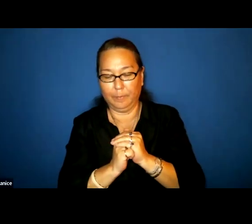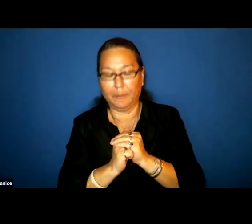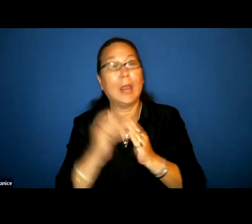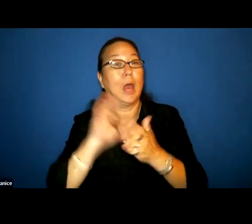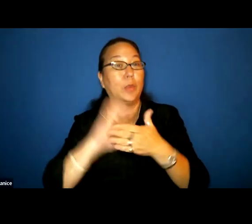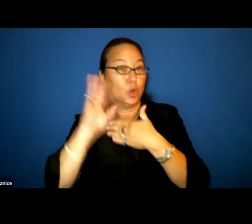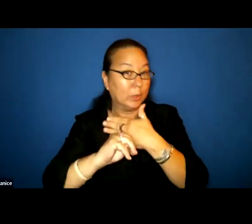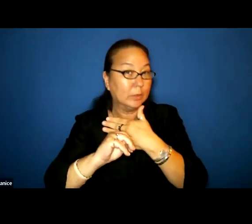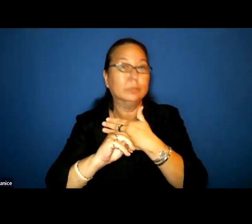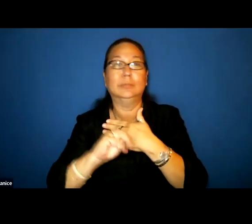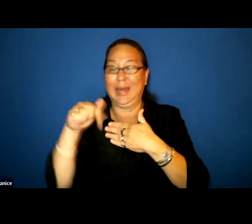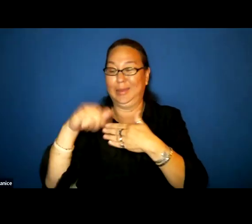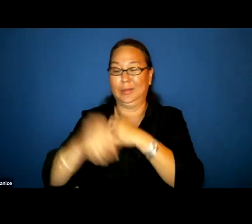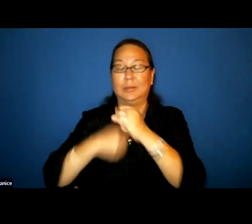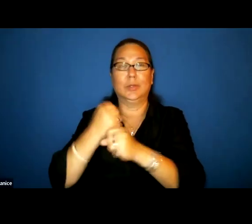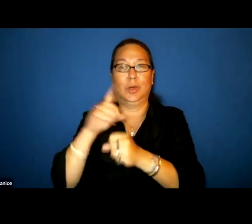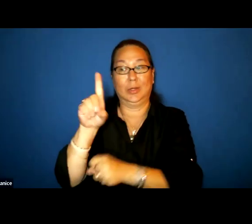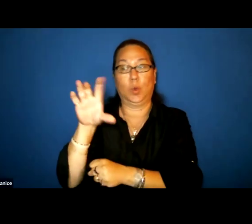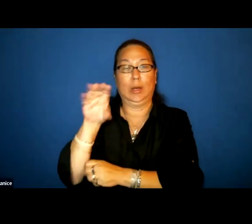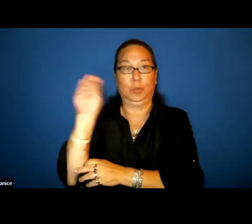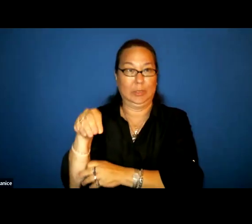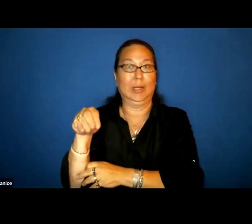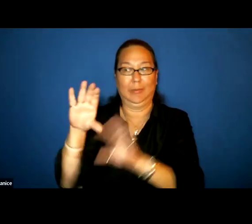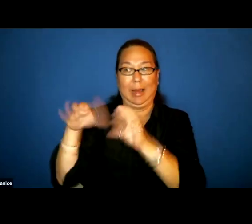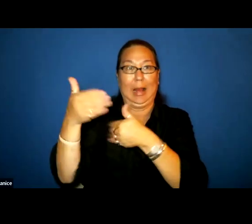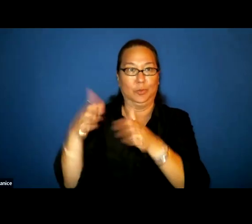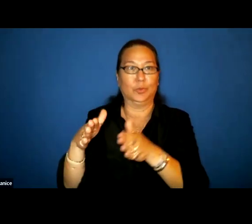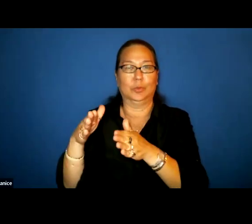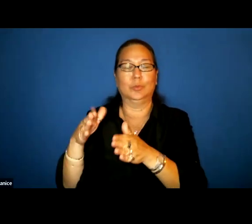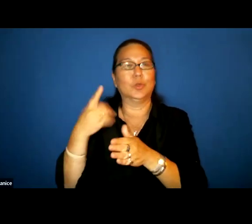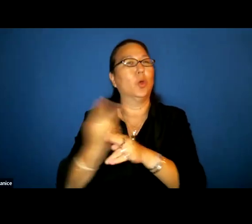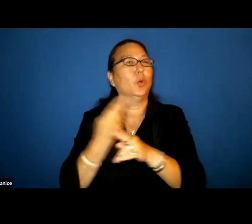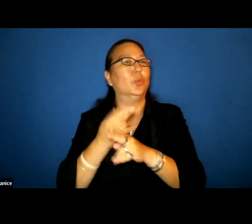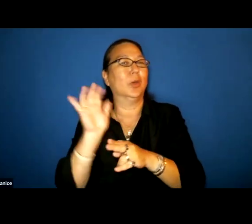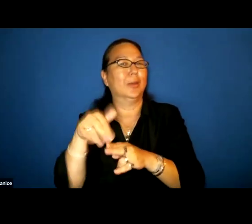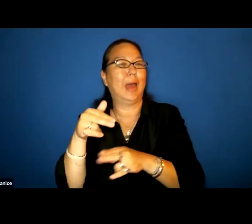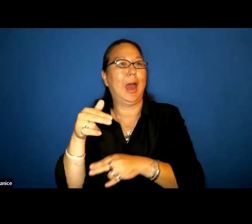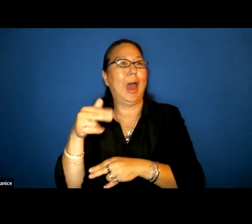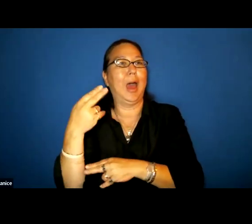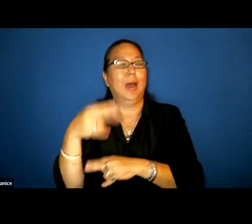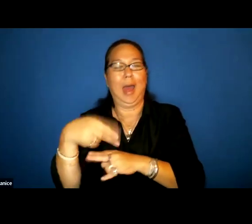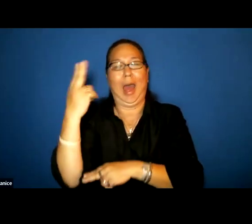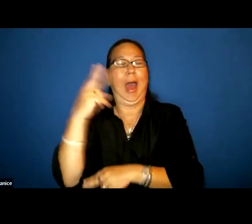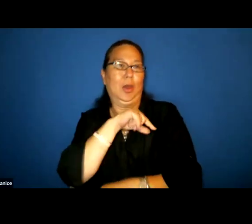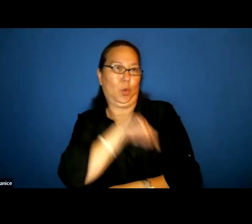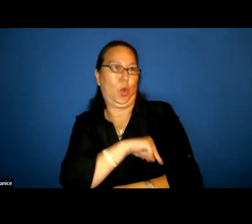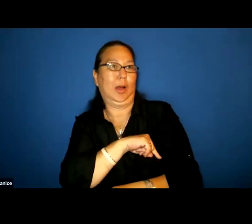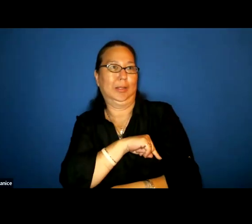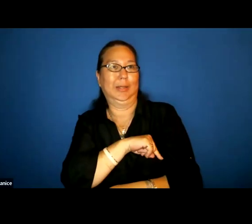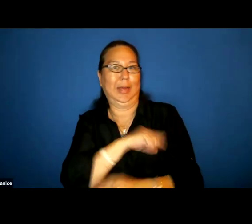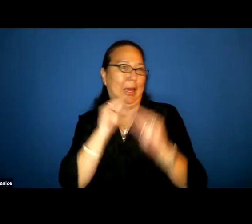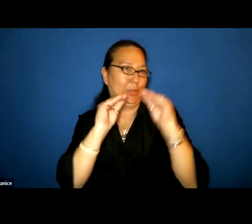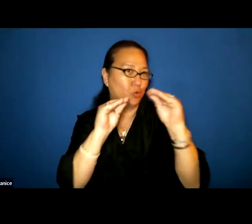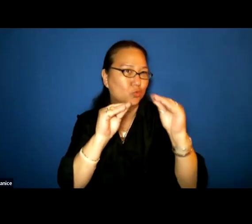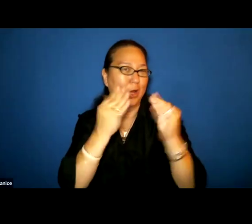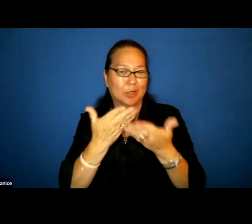curriculum, and this year that 100% of classrooms are using the high quality instructional materials that is approved by the district, that